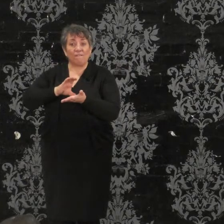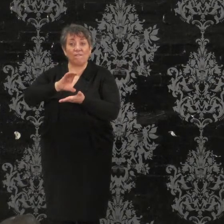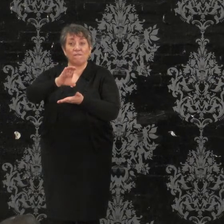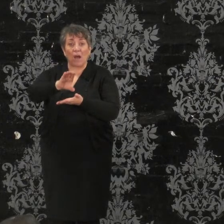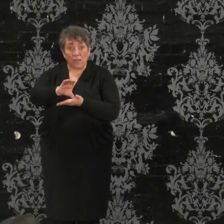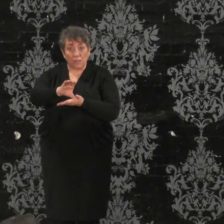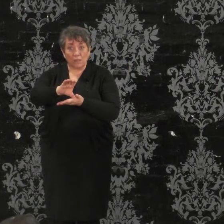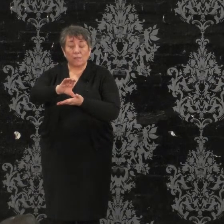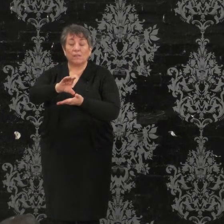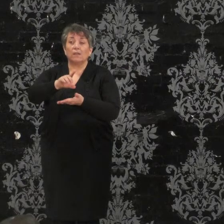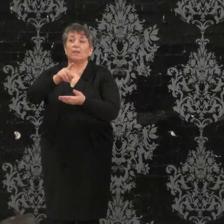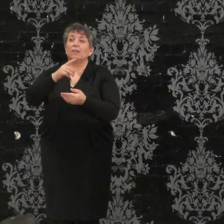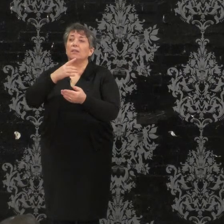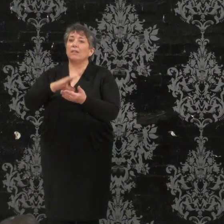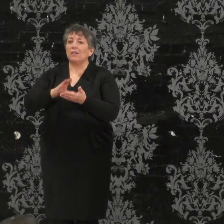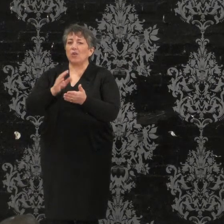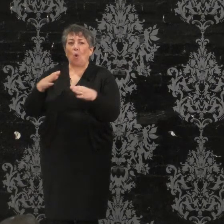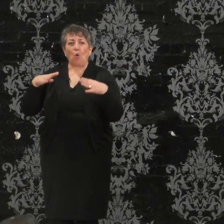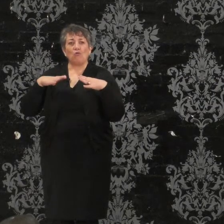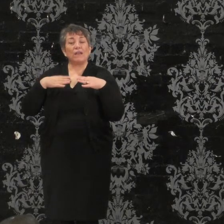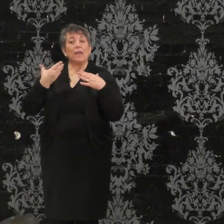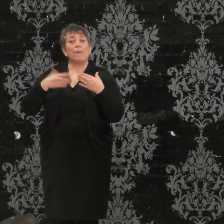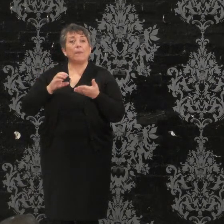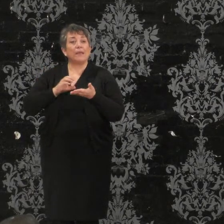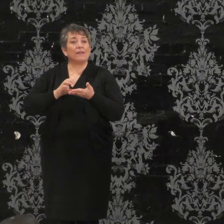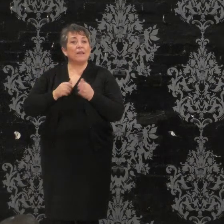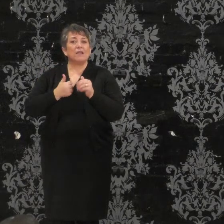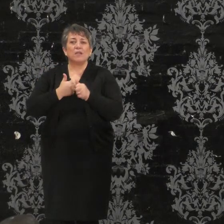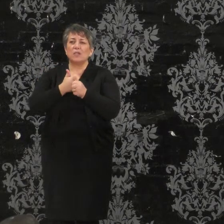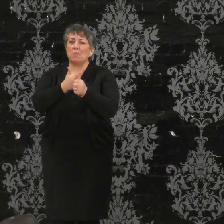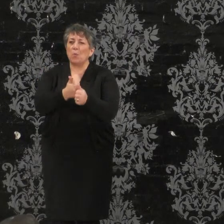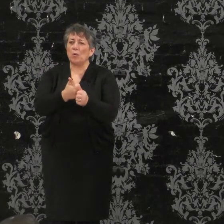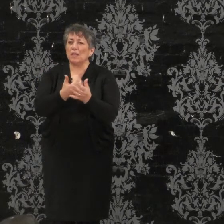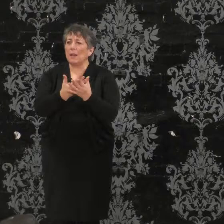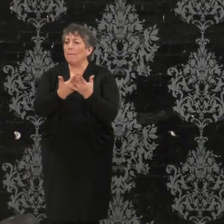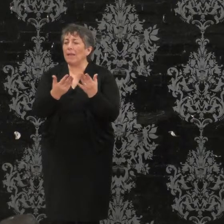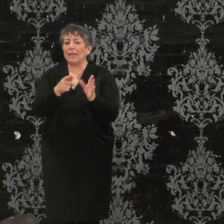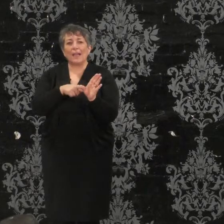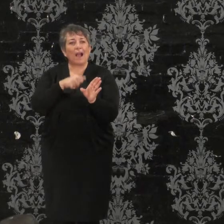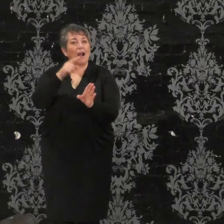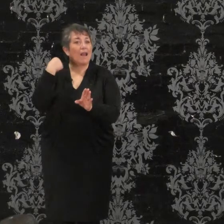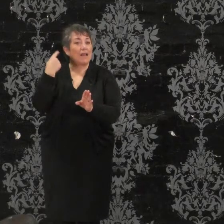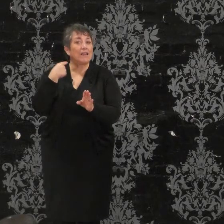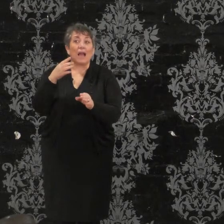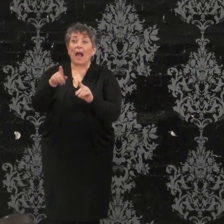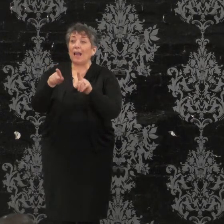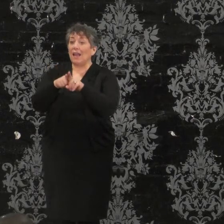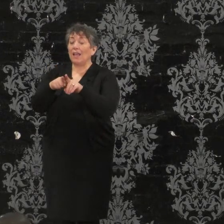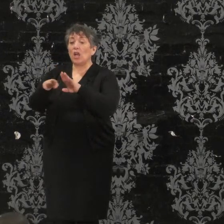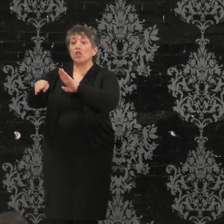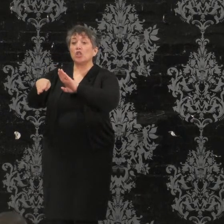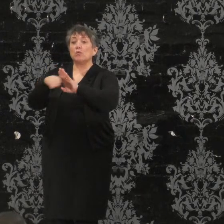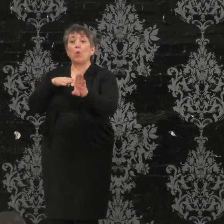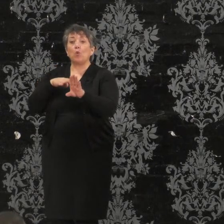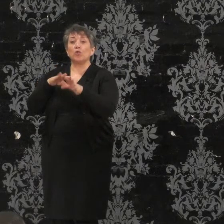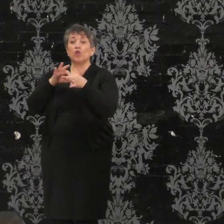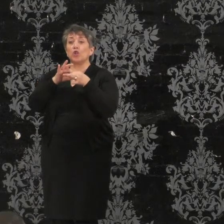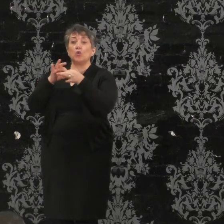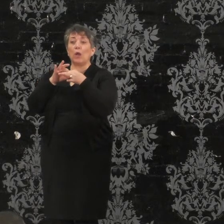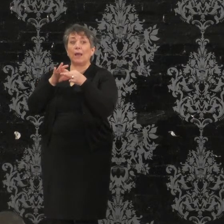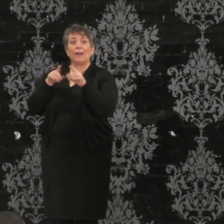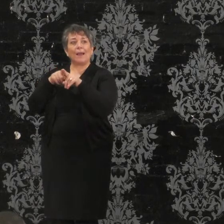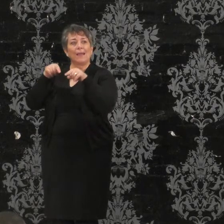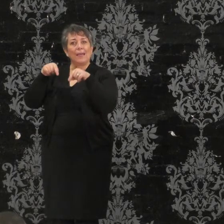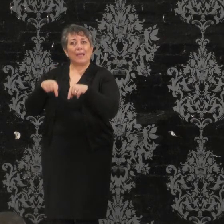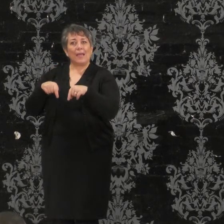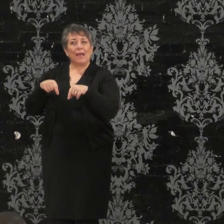than 100,000 young Londoners, to Sport Unites, which, like this place, is using the power of